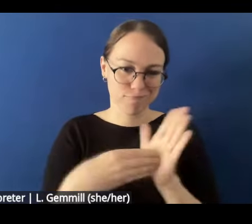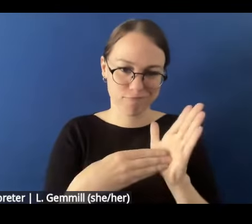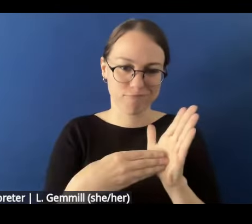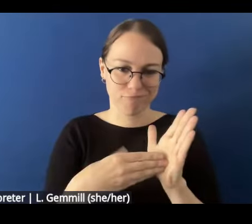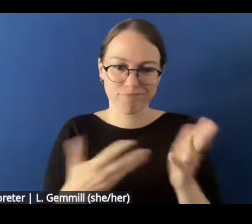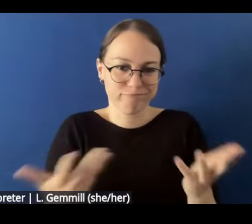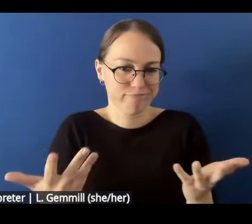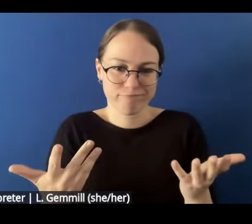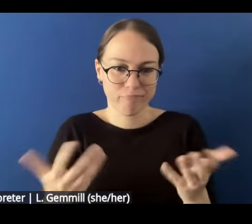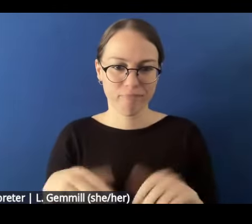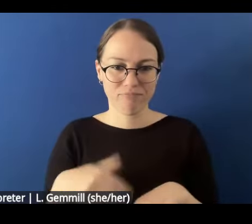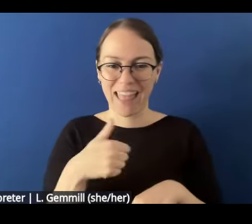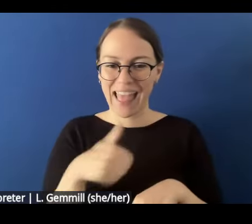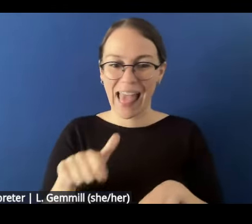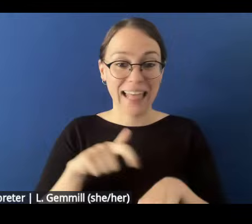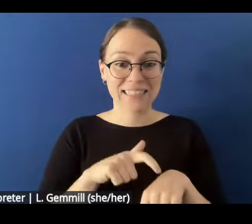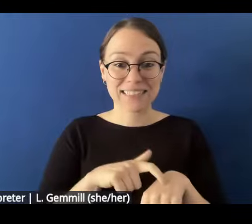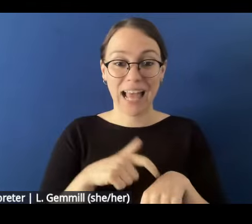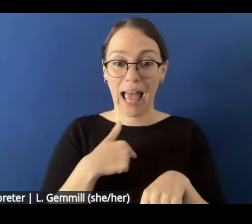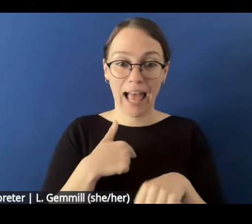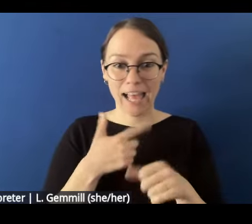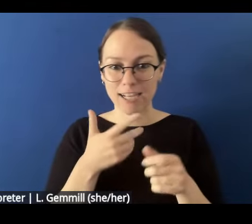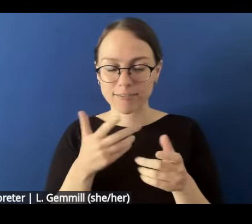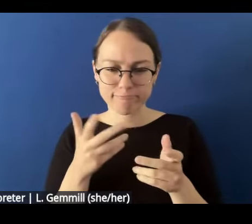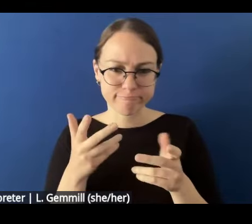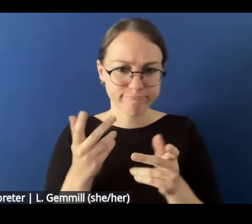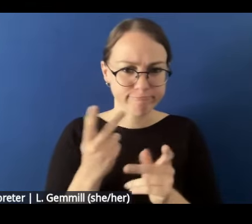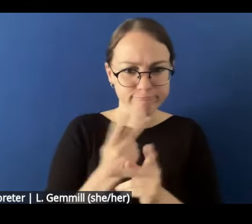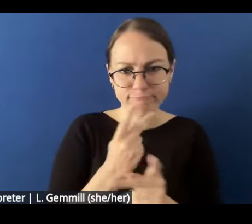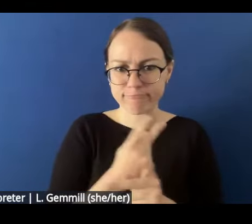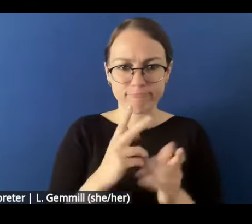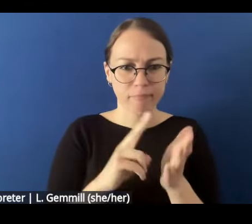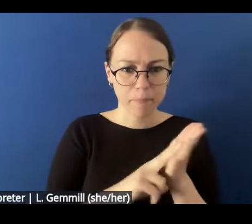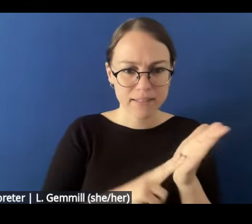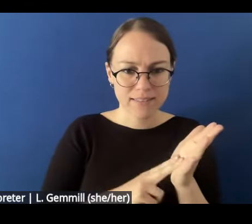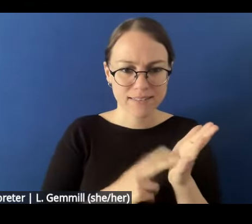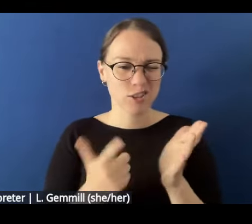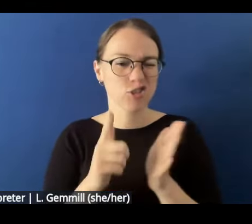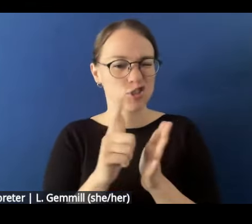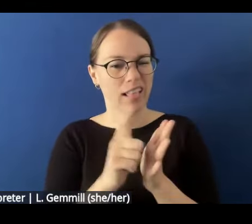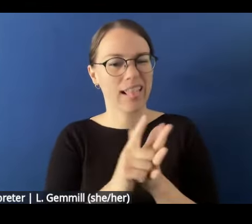with petitions, legal challenges are, as you are aware, frequent.